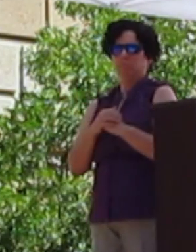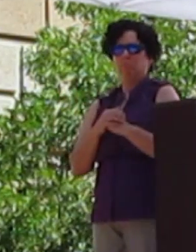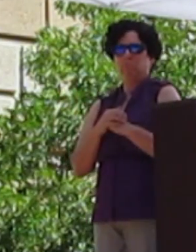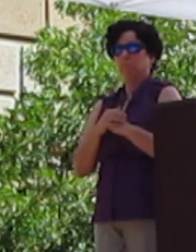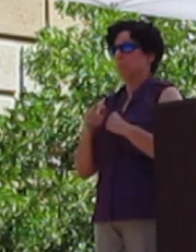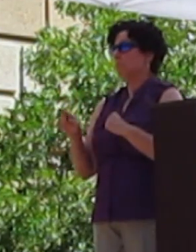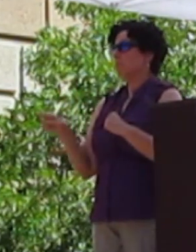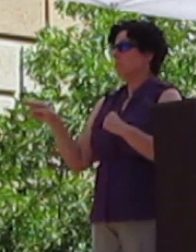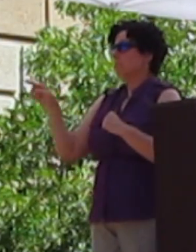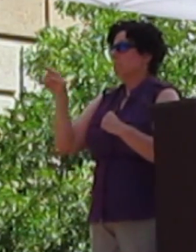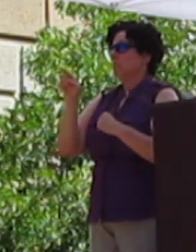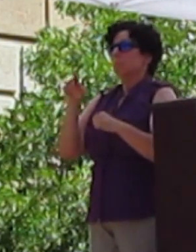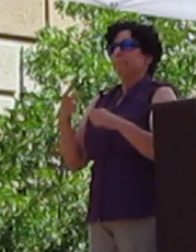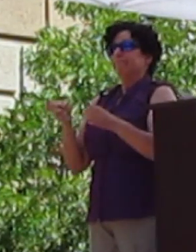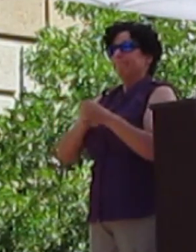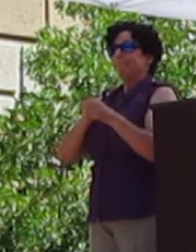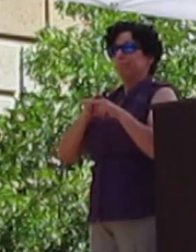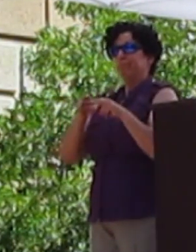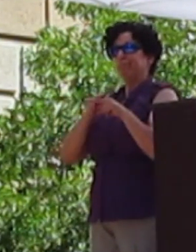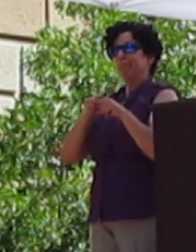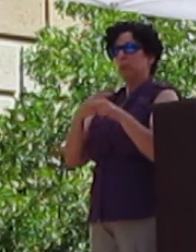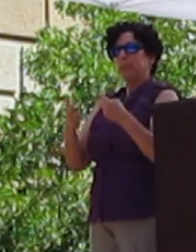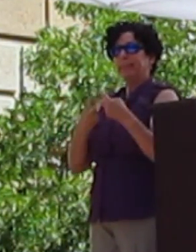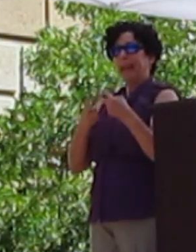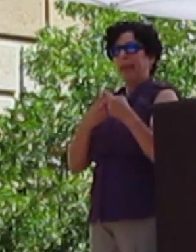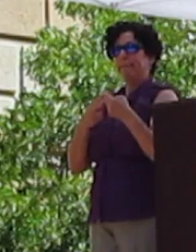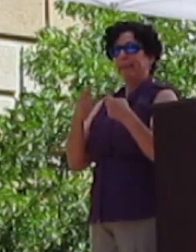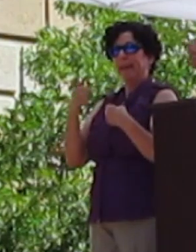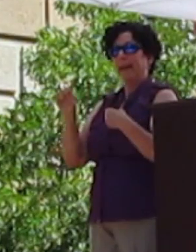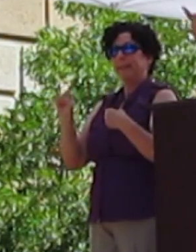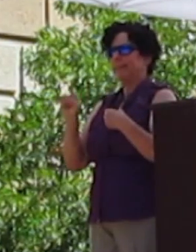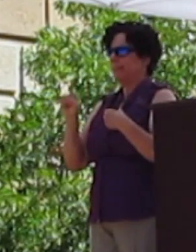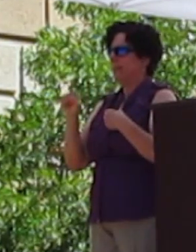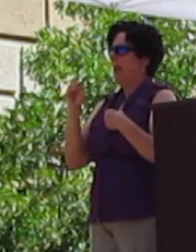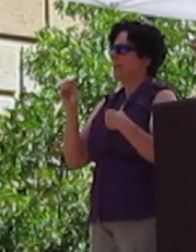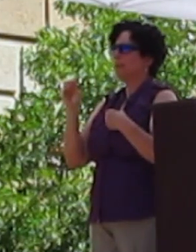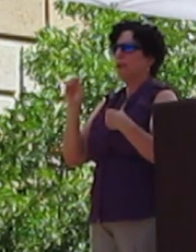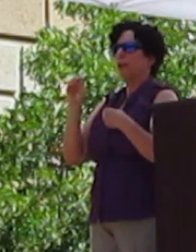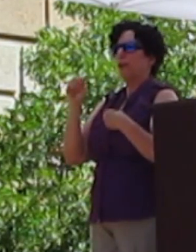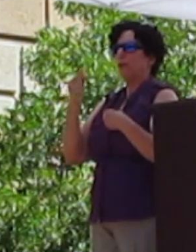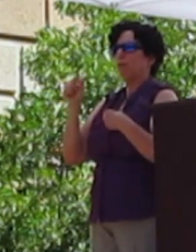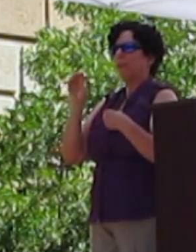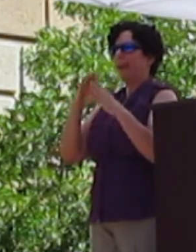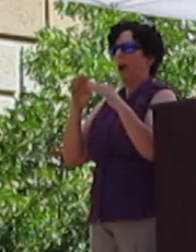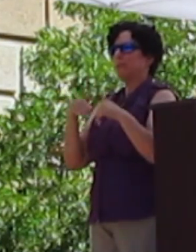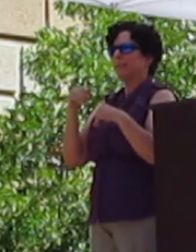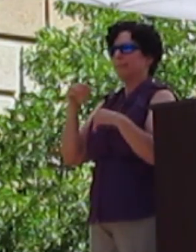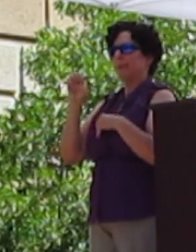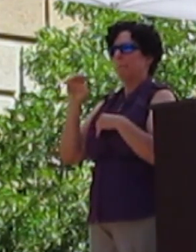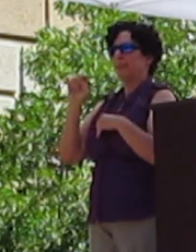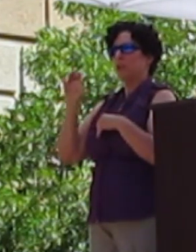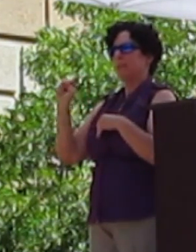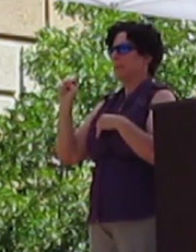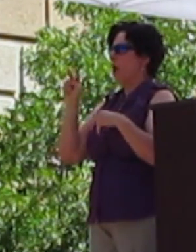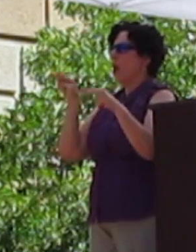So the next time you're on the light rail to help save on greenhouse gas emissions, look around at all the diversity of the people on the train with